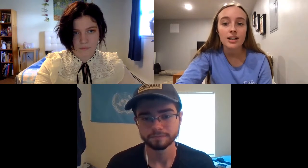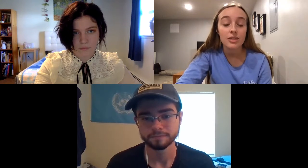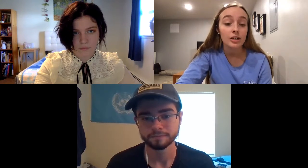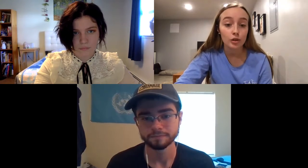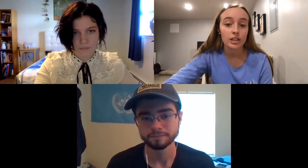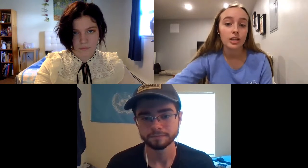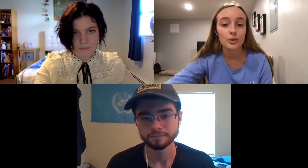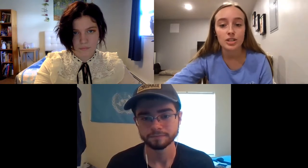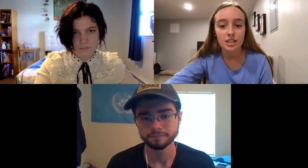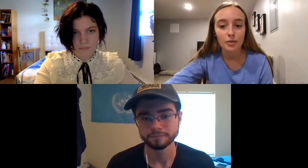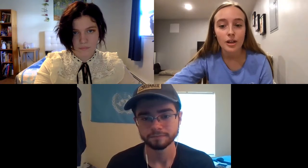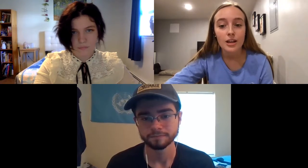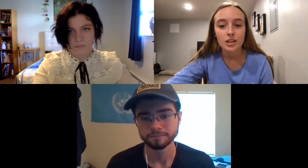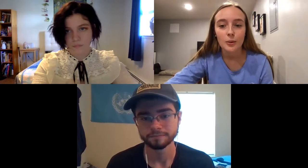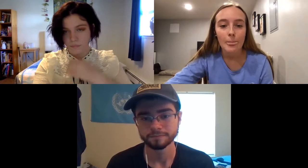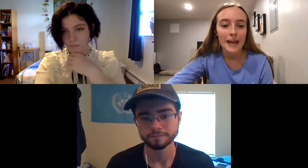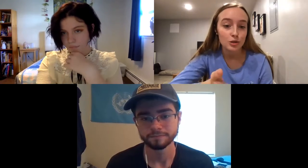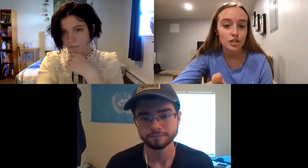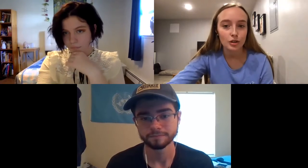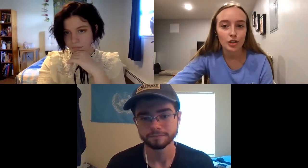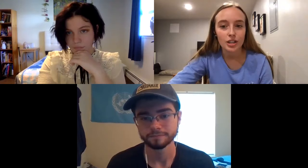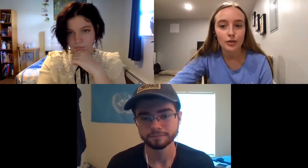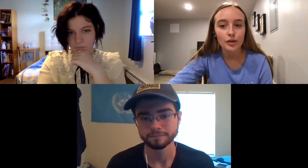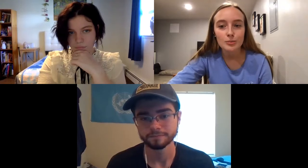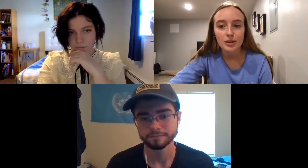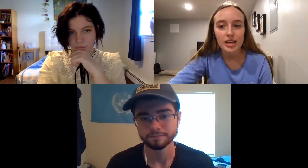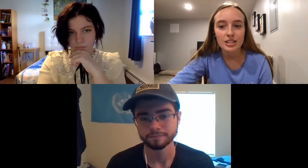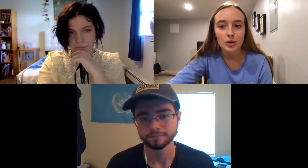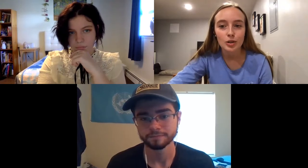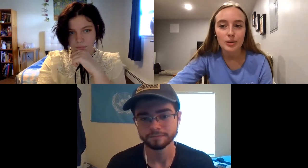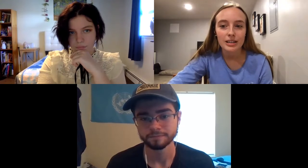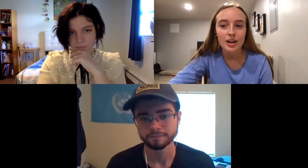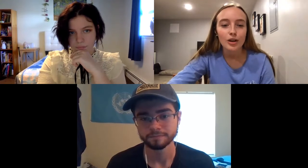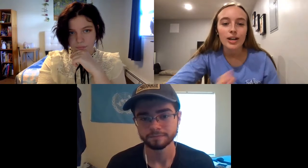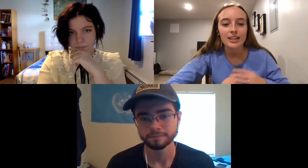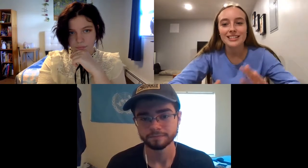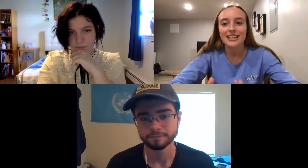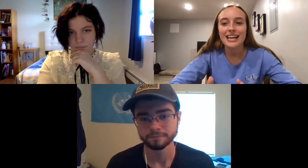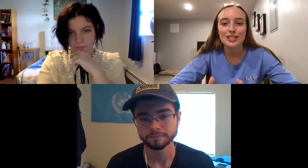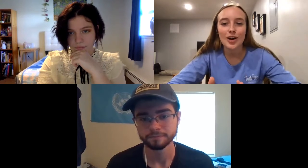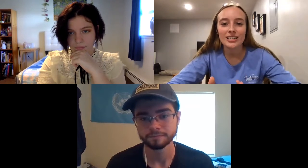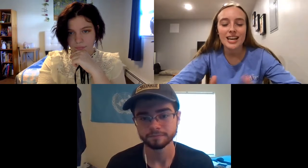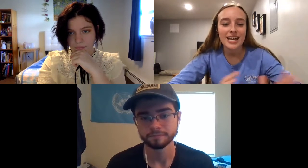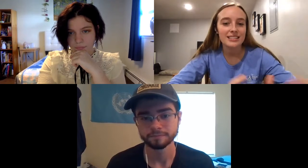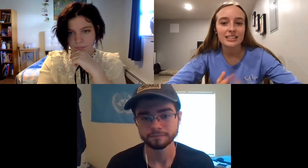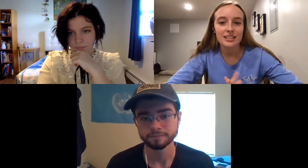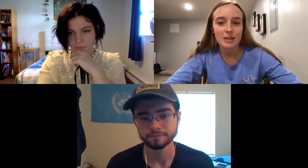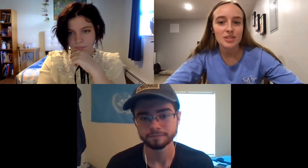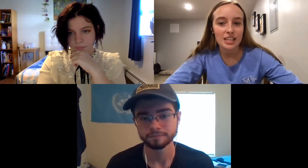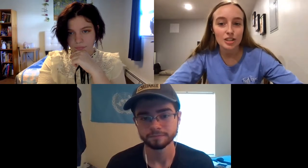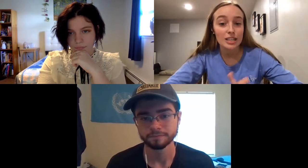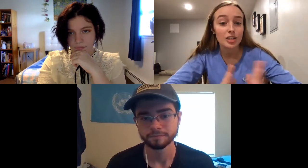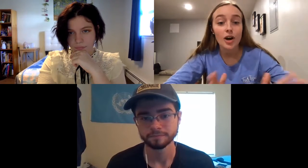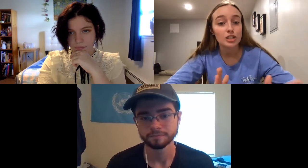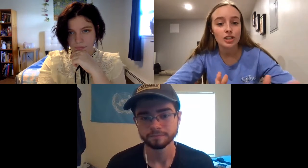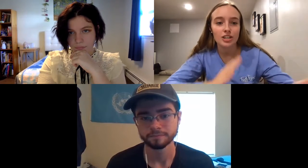more than learning the language itself. So as you just learned your first bit of ASL, you might recognize that it's not exactly the same